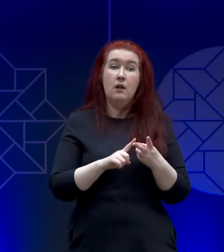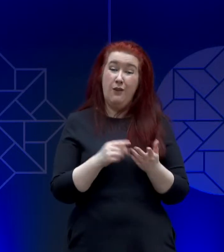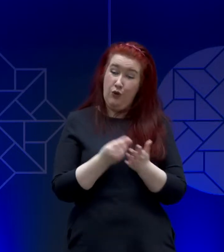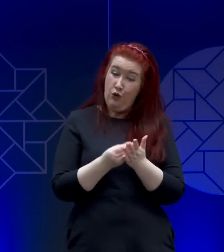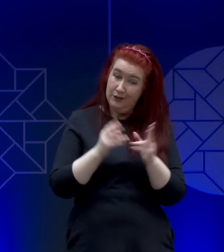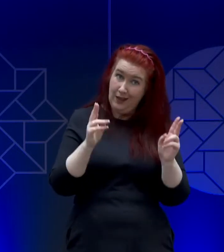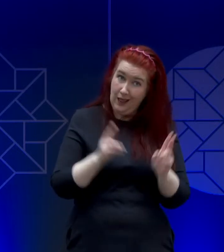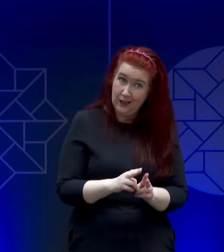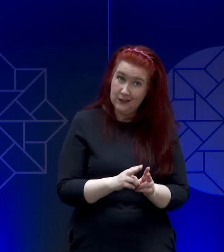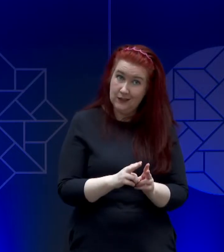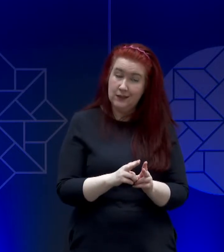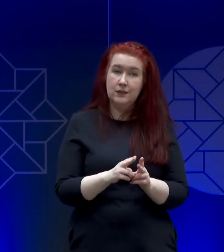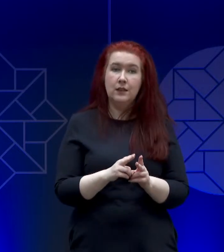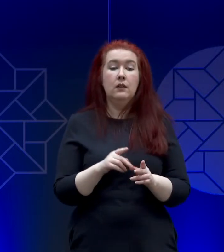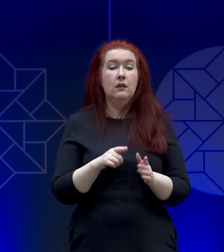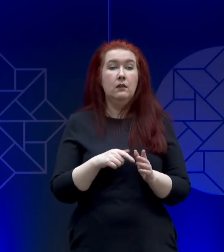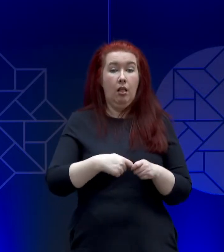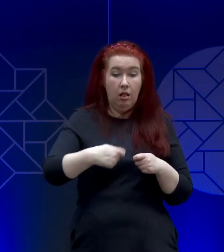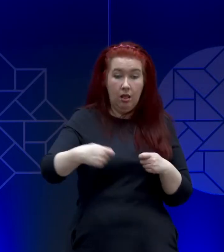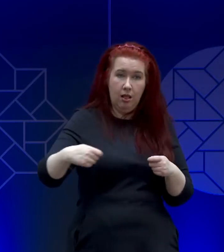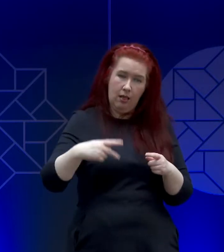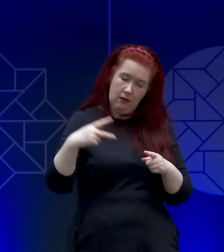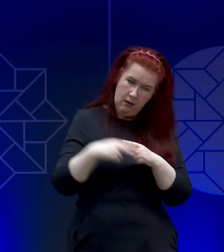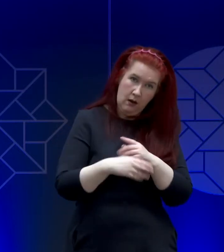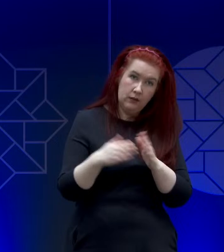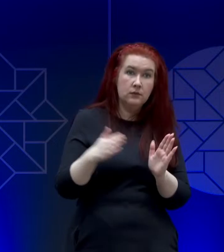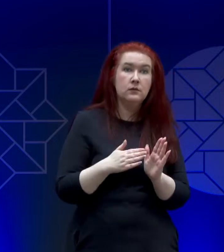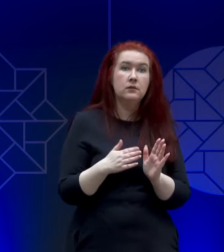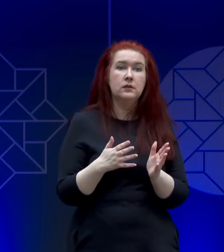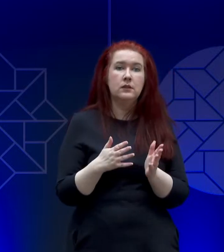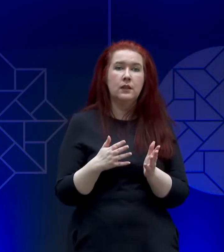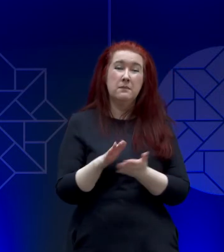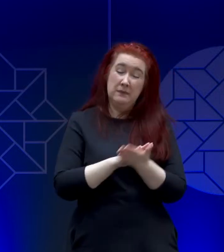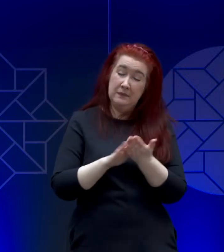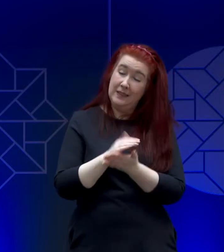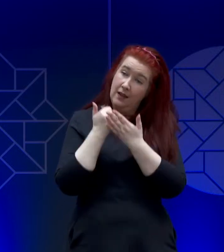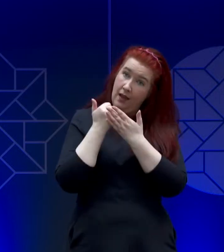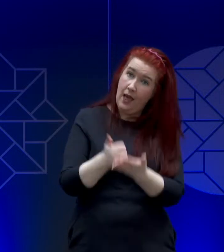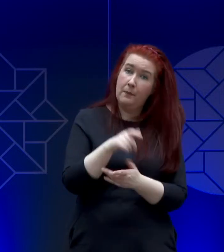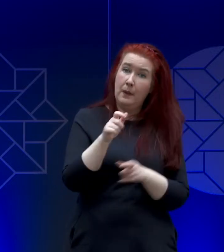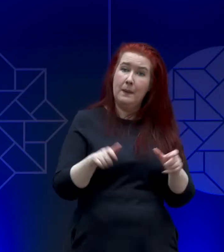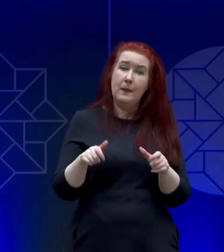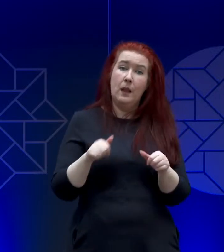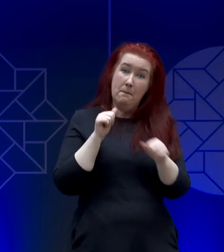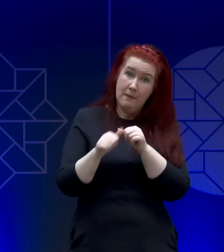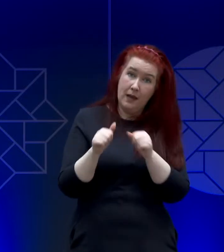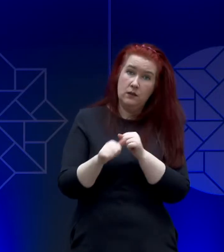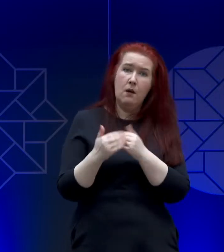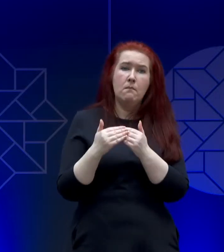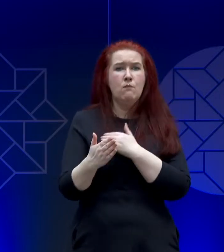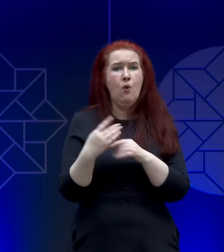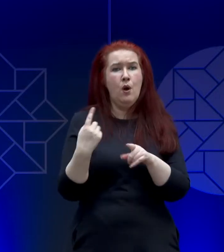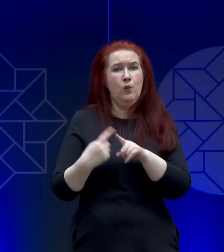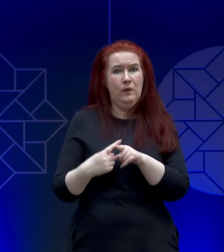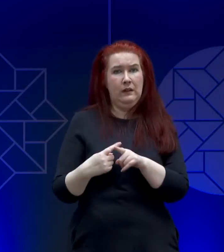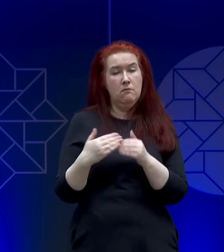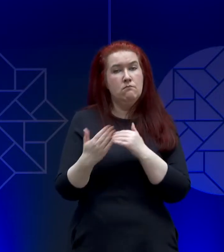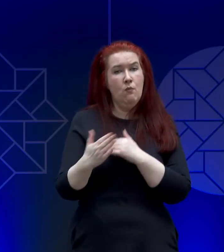our NHS, and most importantly, help people get better more quickly, more